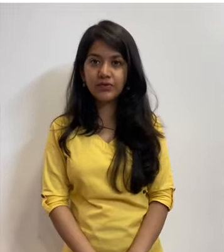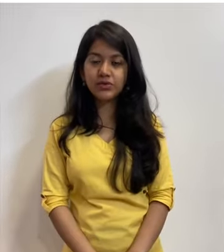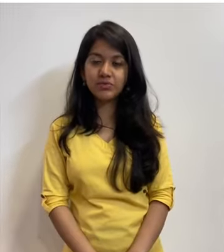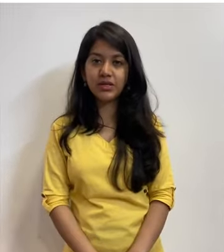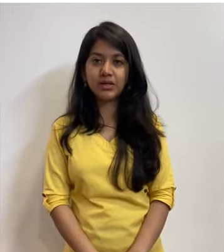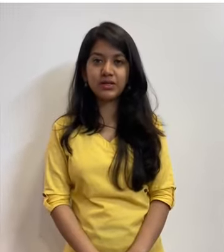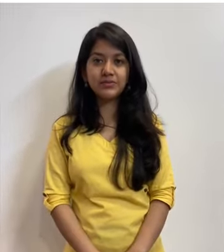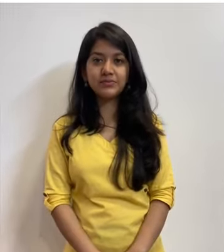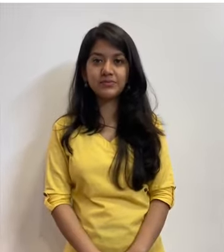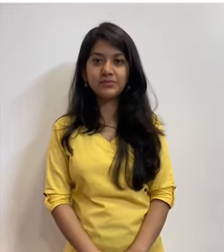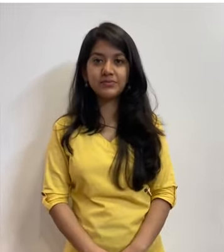speak.